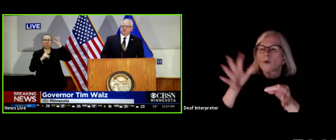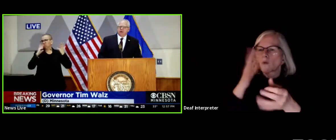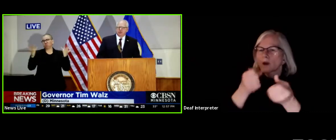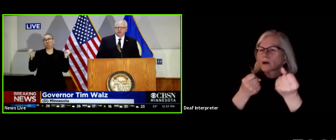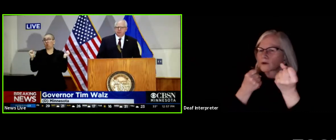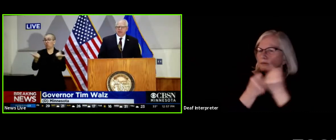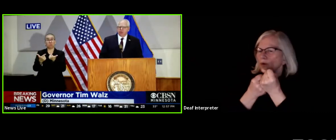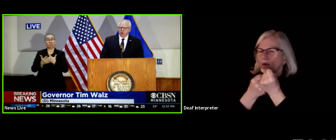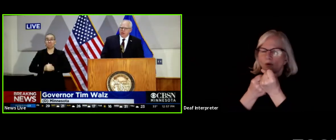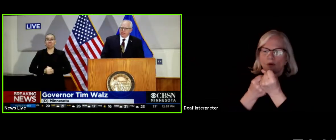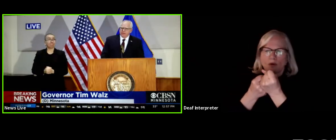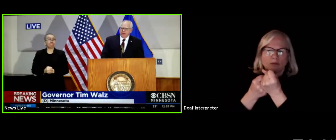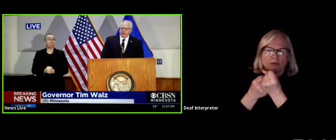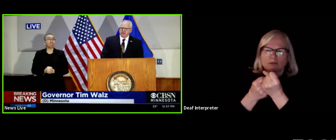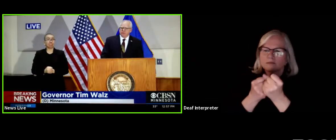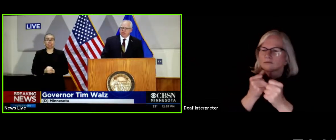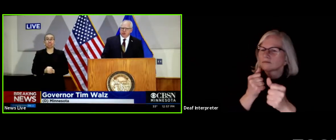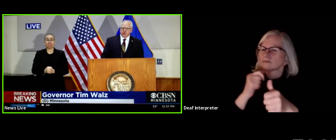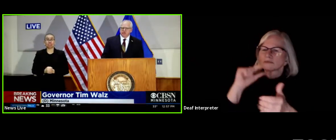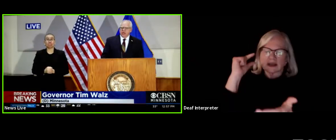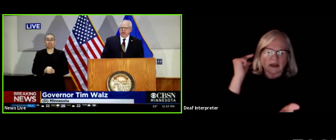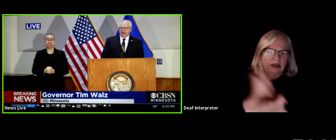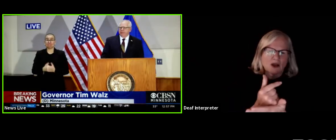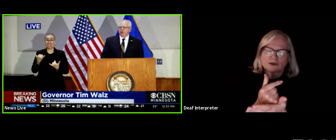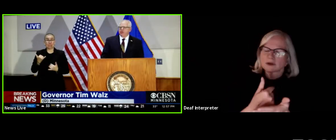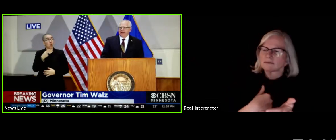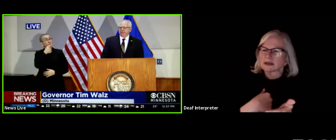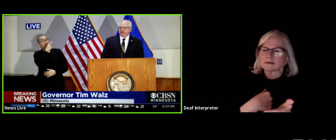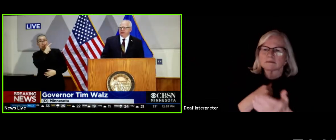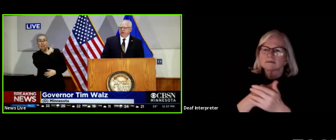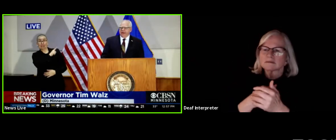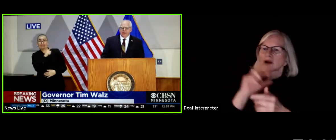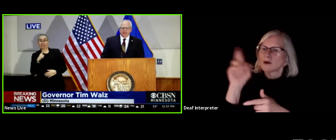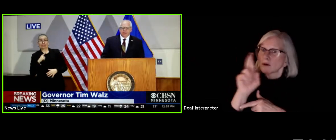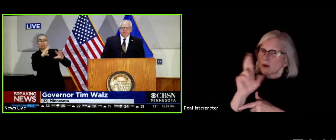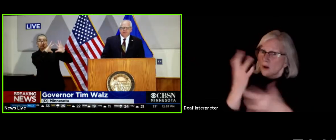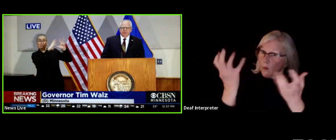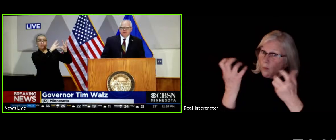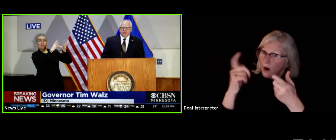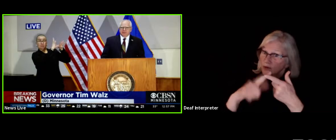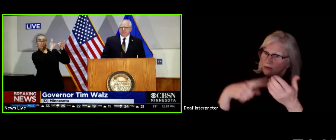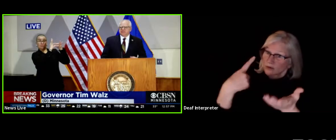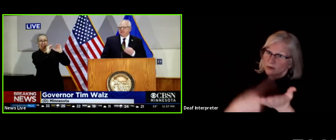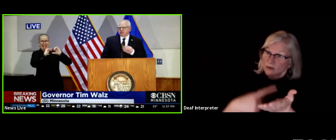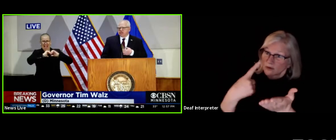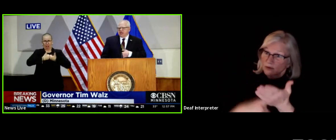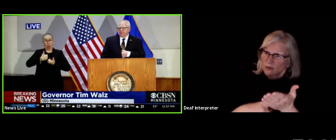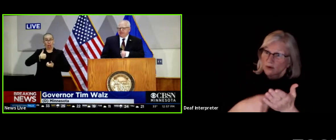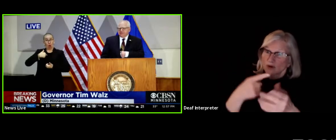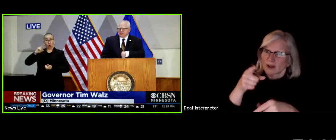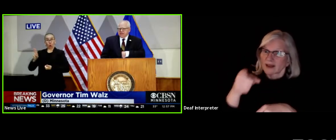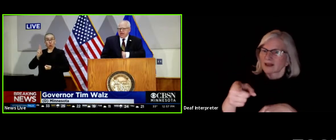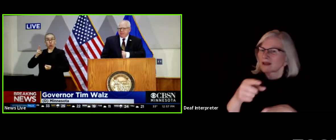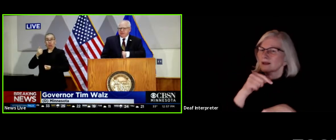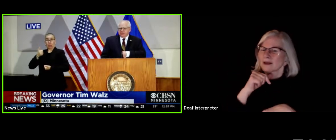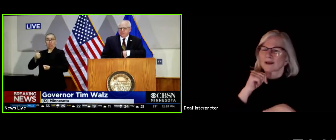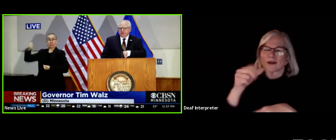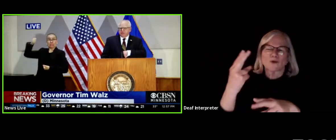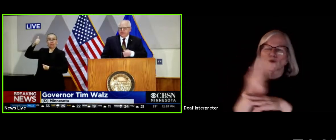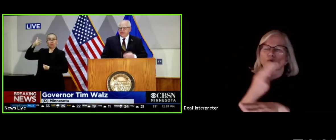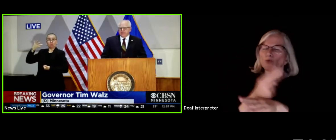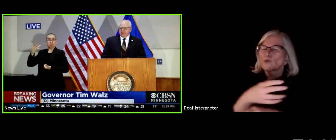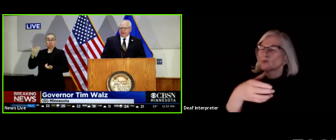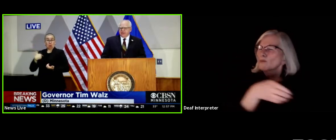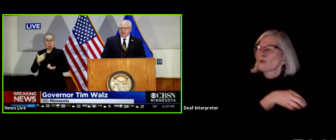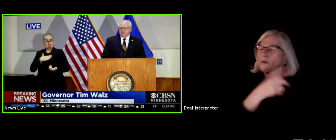how these powers should be employed, how they should be used, I'm more than happy to hear that. But this conversation happening at this time in the middle of